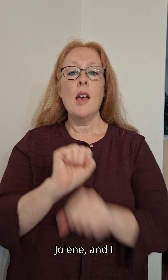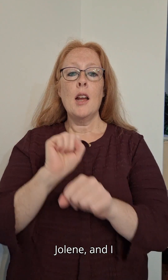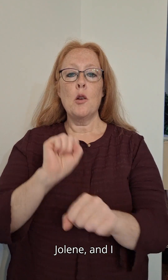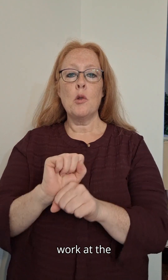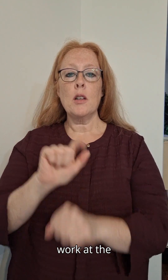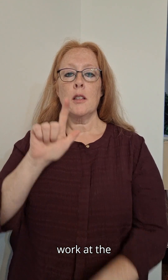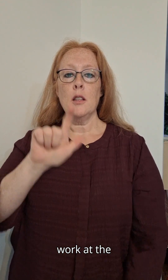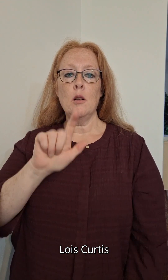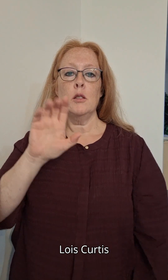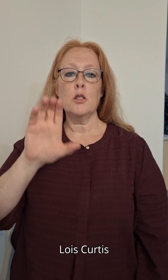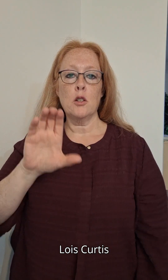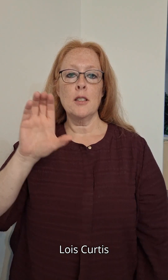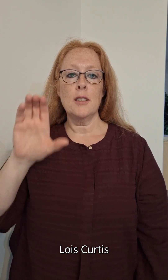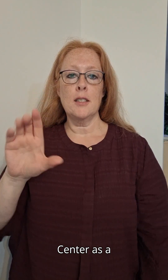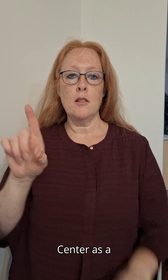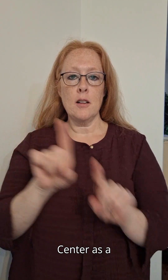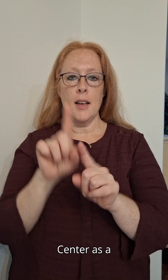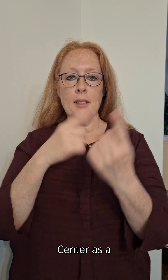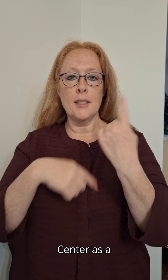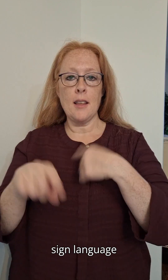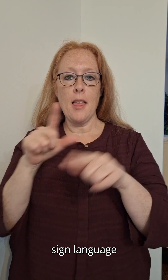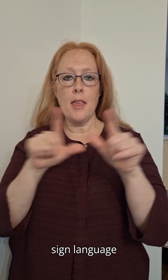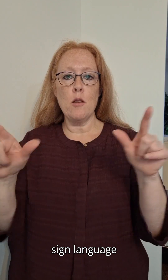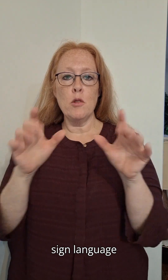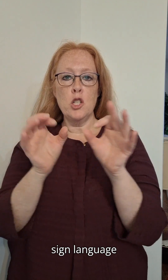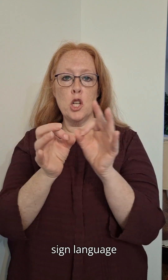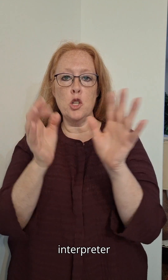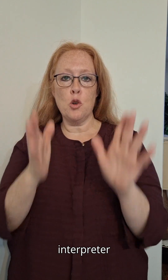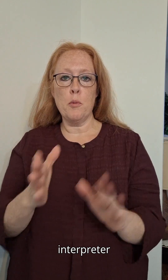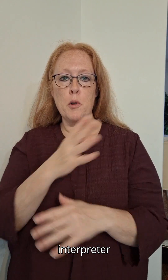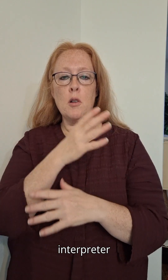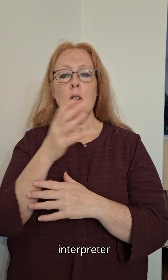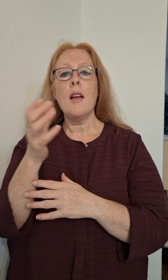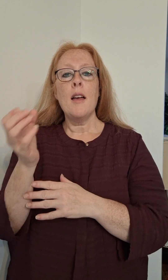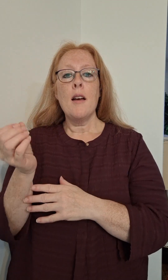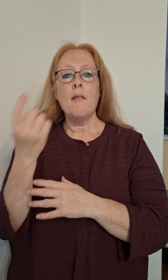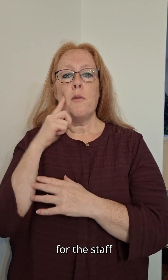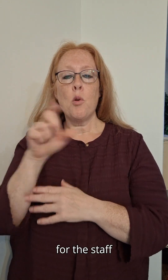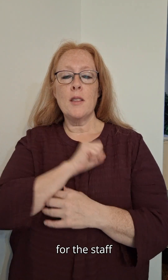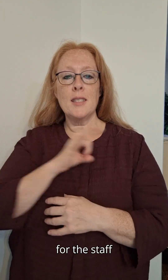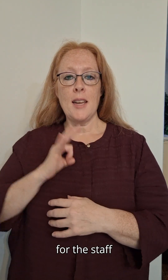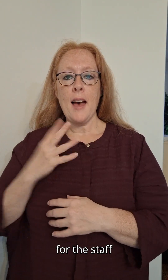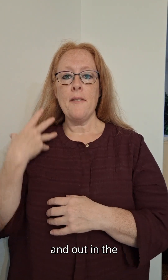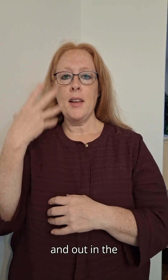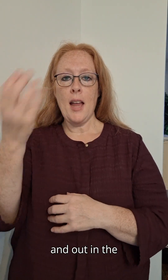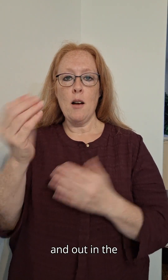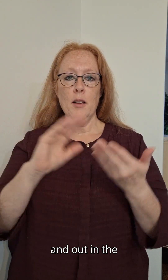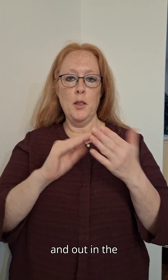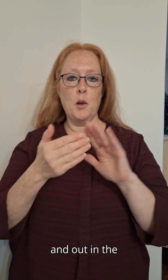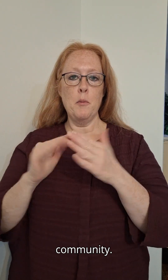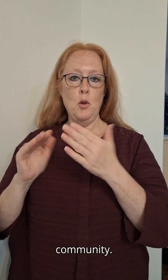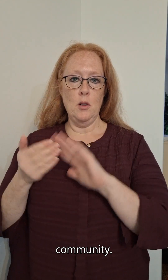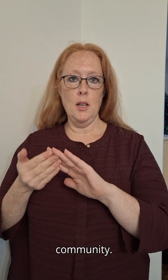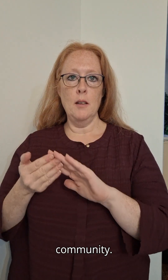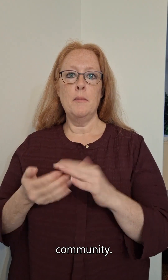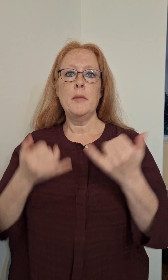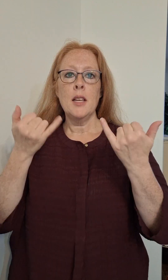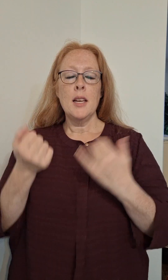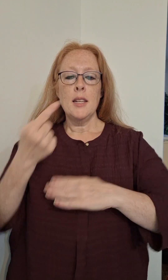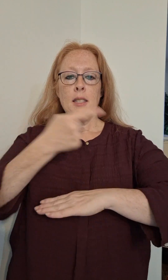and I work at the Lois Curtis Center as a sign language interpreter for the staff and out in the community.